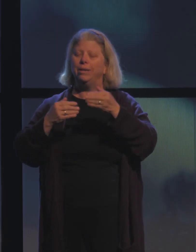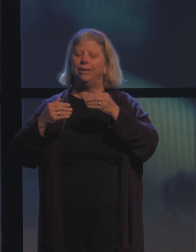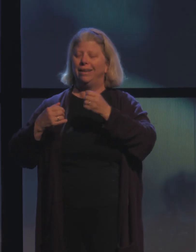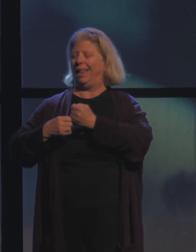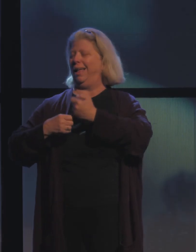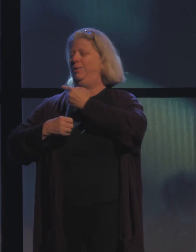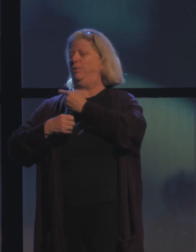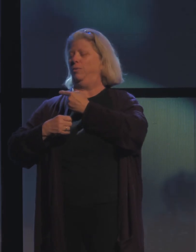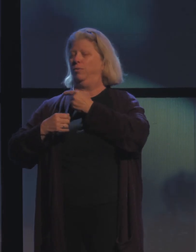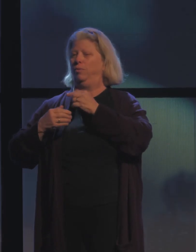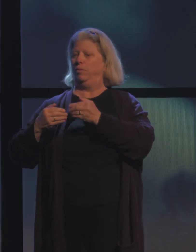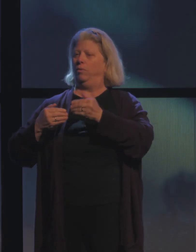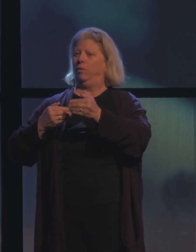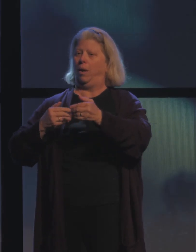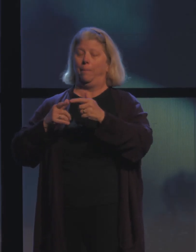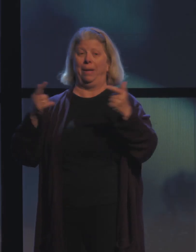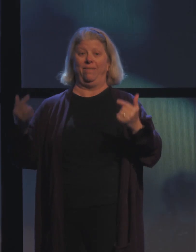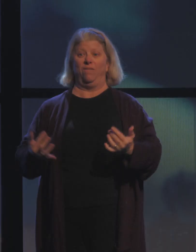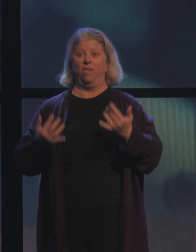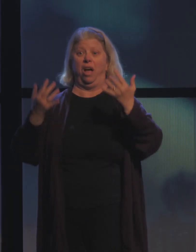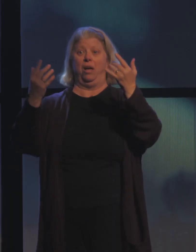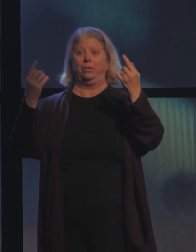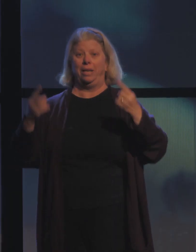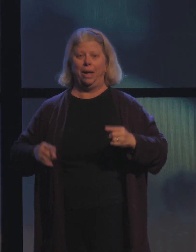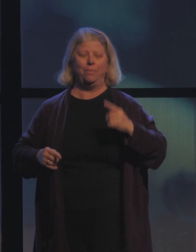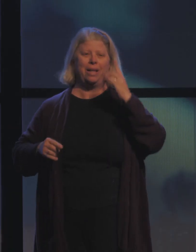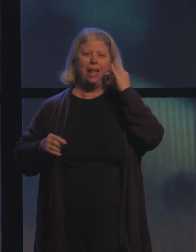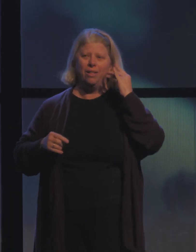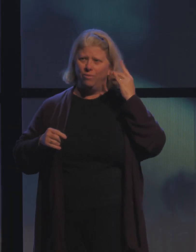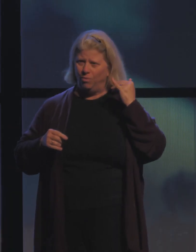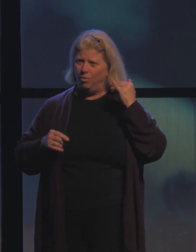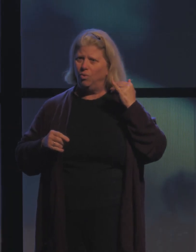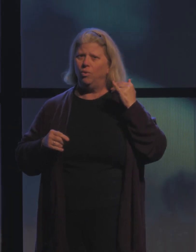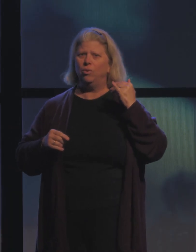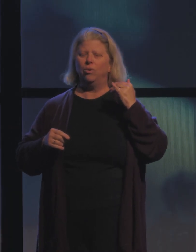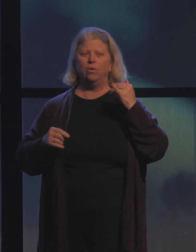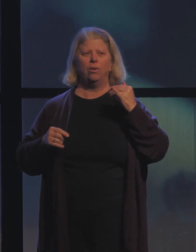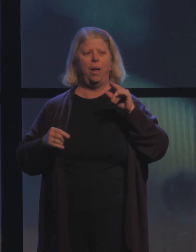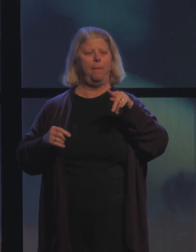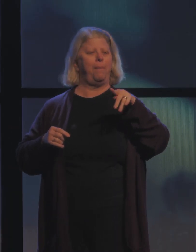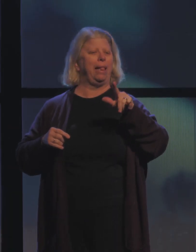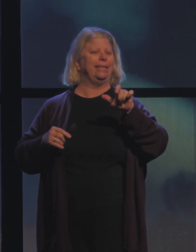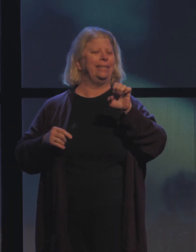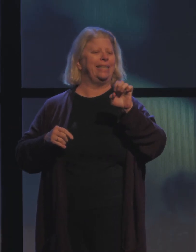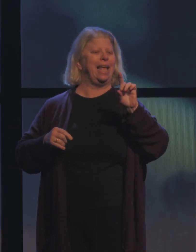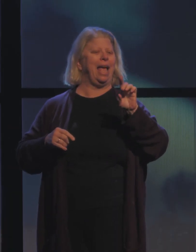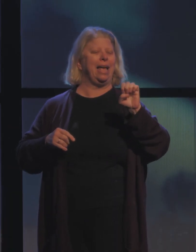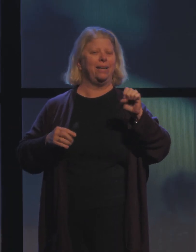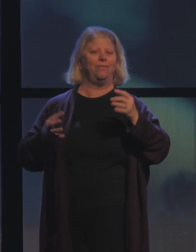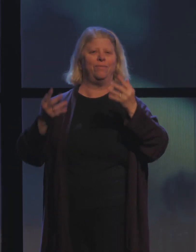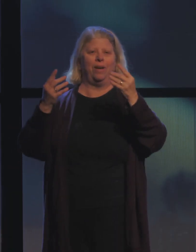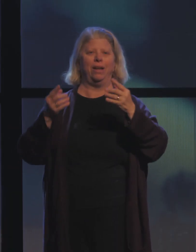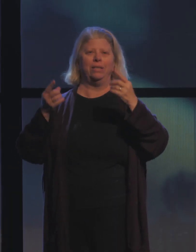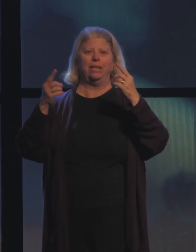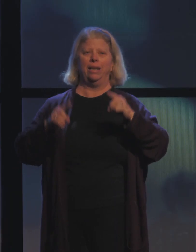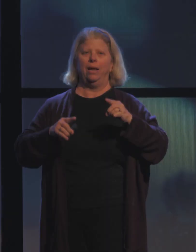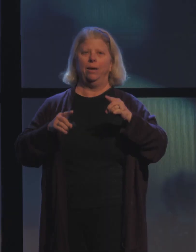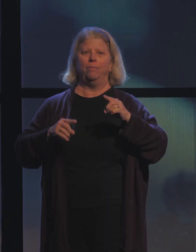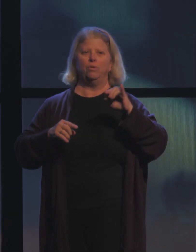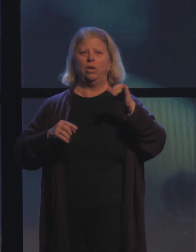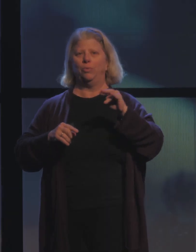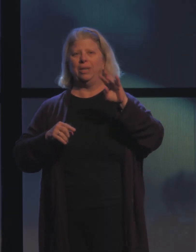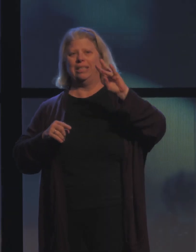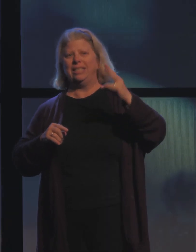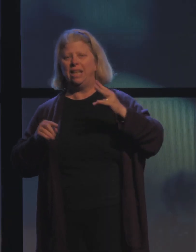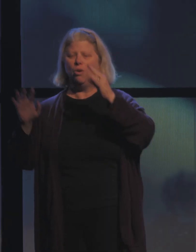last year, was the big fires that were going on in California. The Palisade-Eaton fires, they started on January 7th. There was all